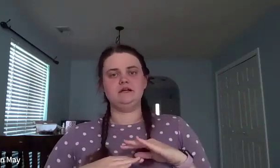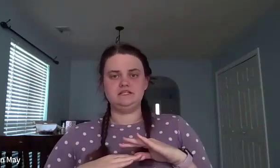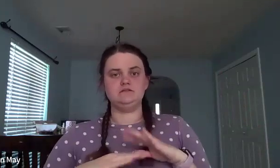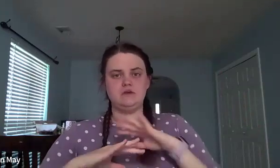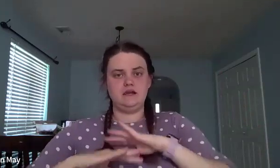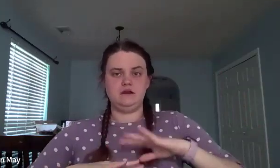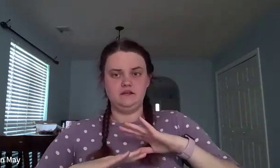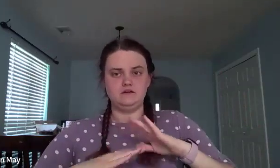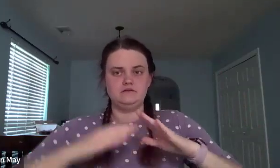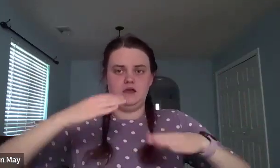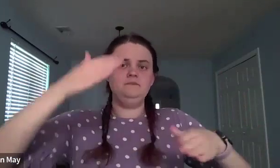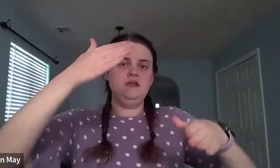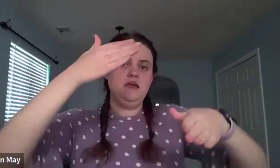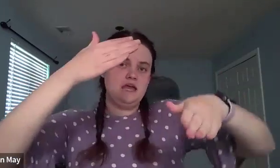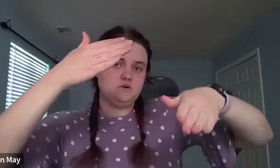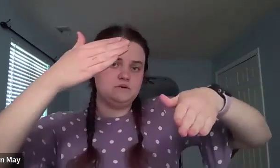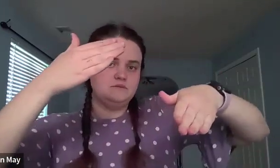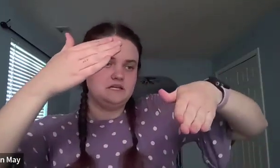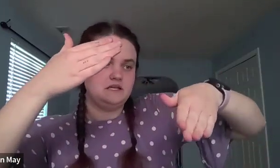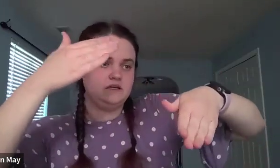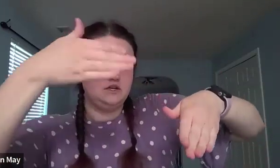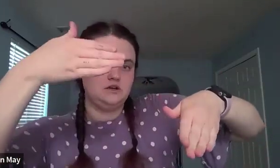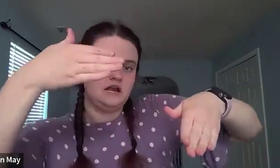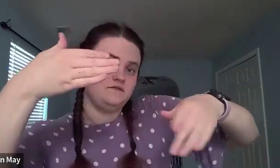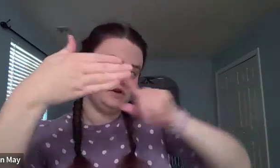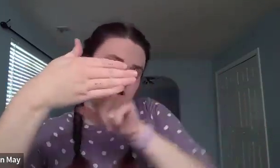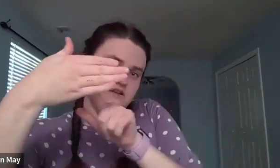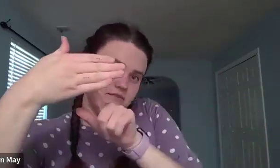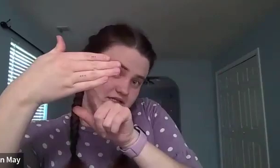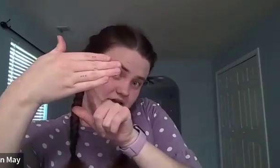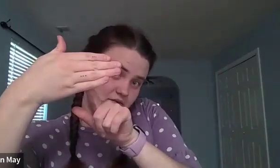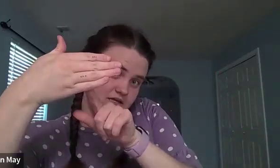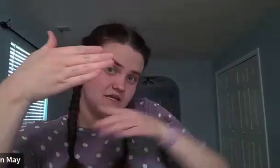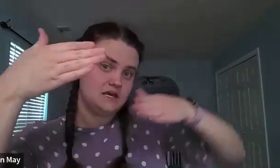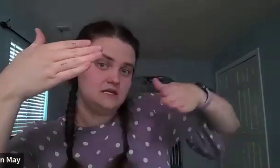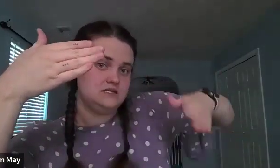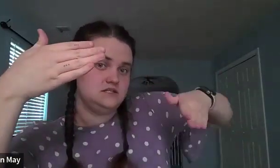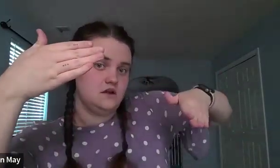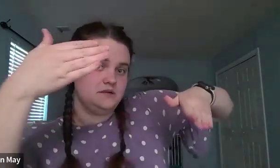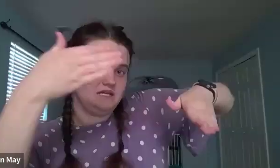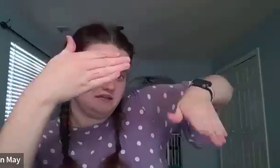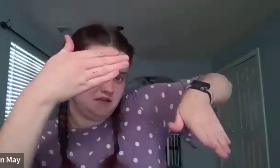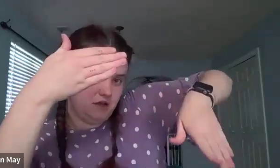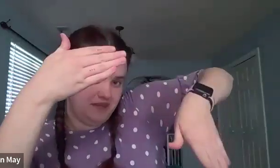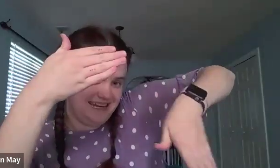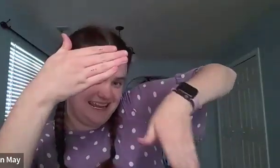right around here. Okay. It's going to be, you're going to have your non-dominant sideways. Dominant is going to come in